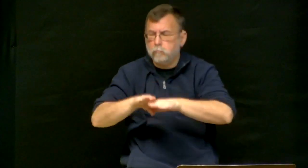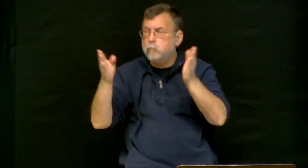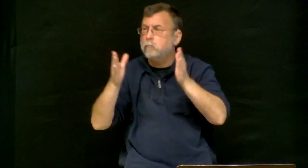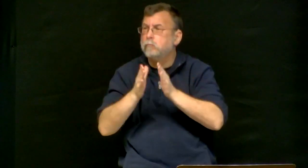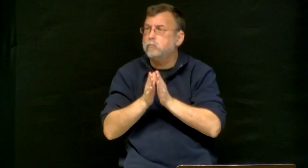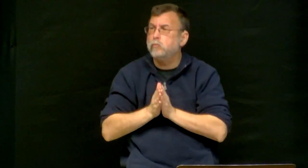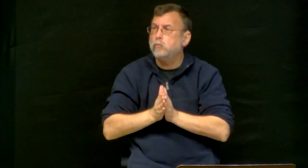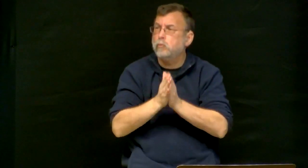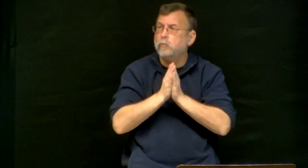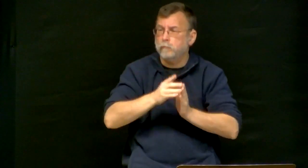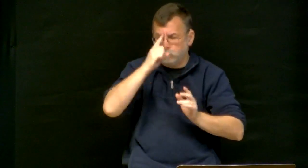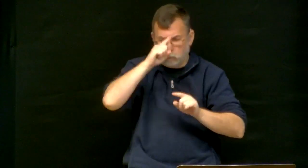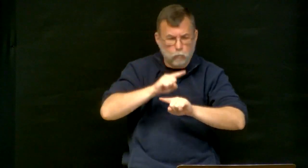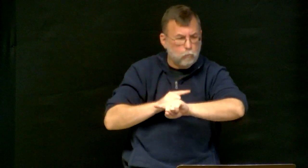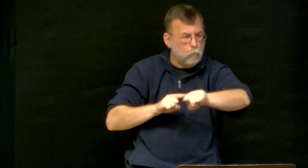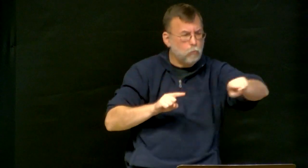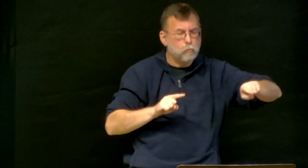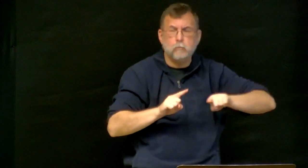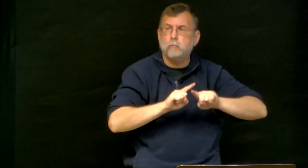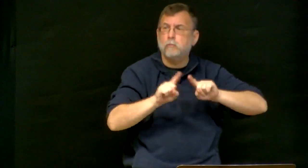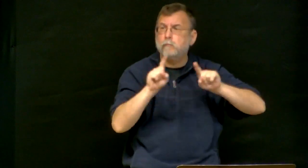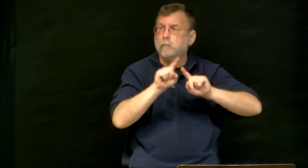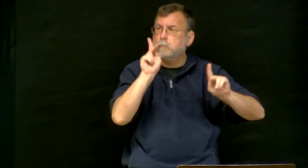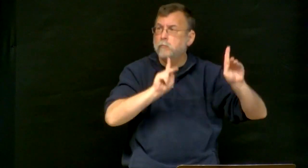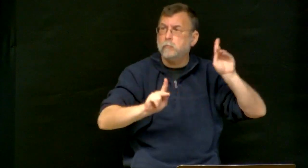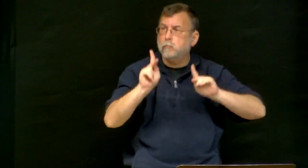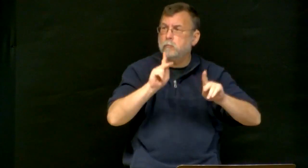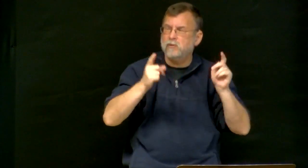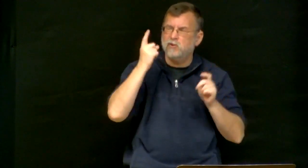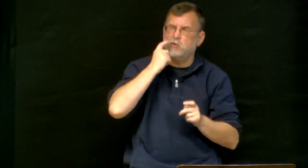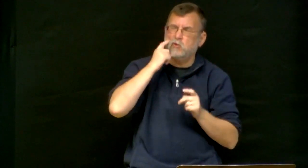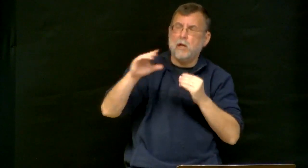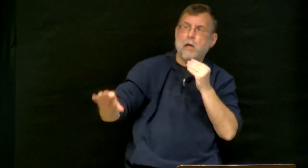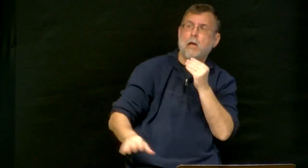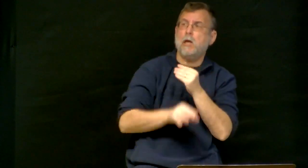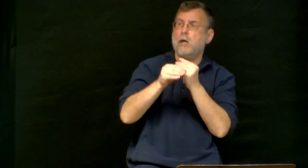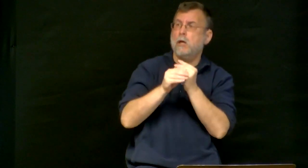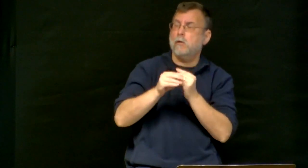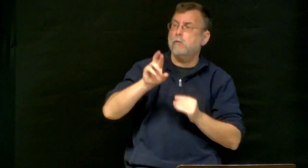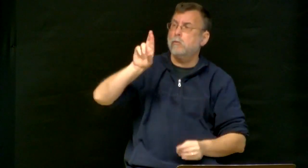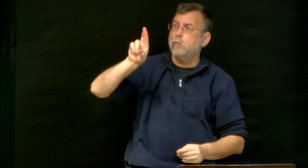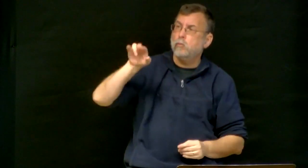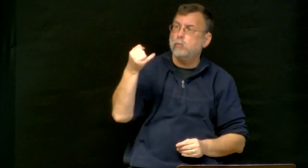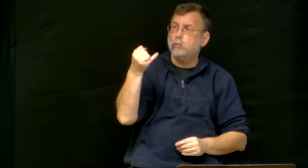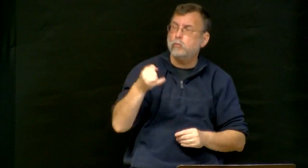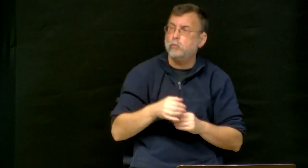Receive our patience and our prayers for everyone. And